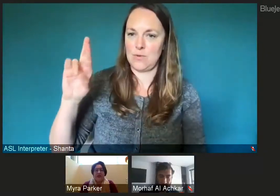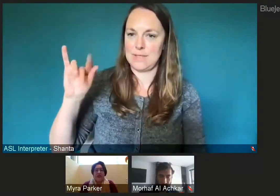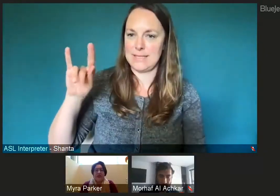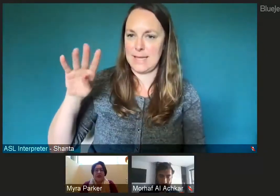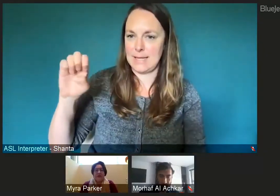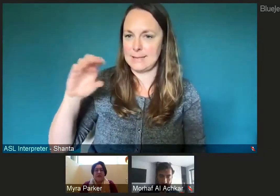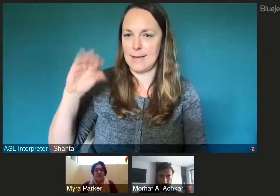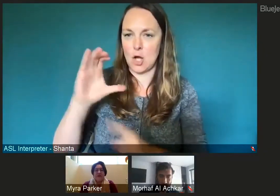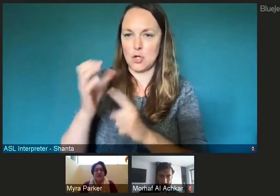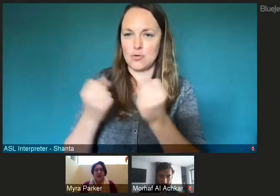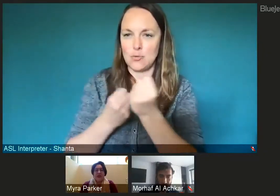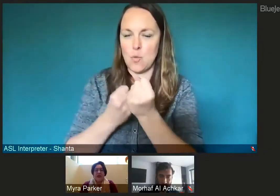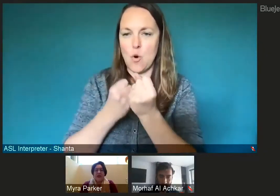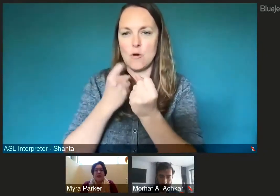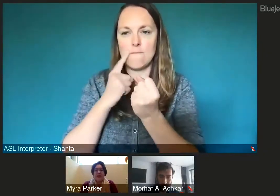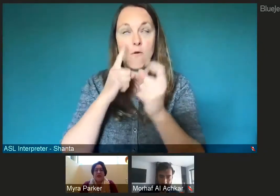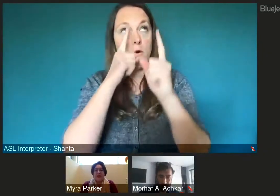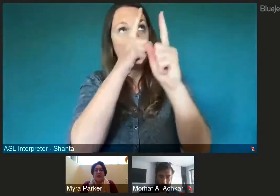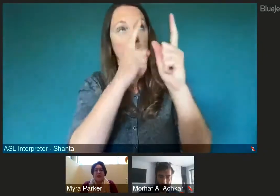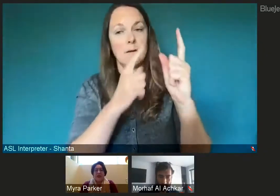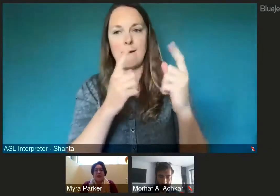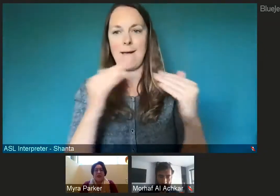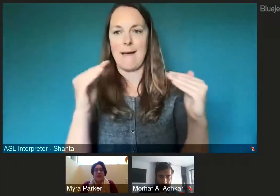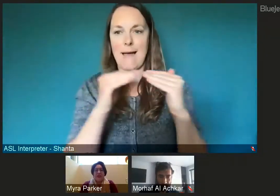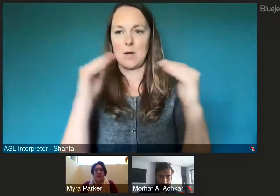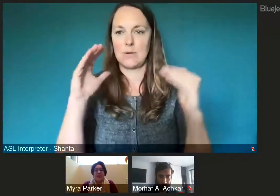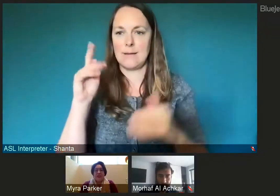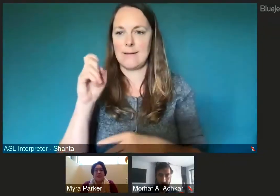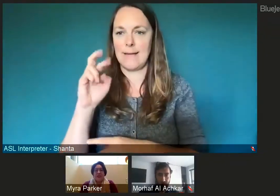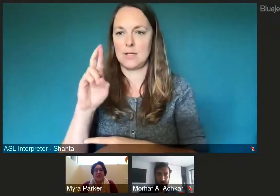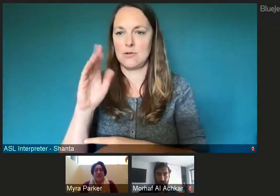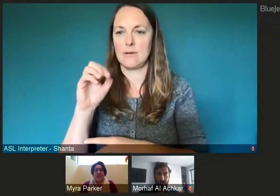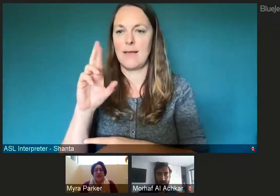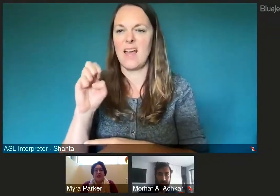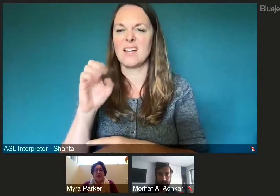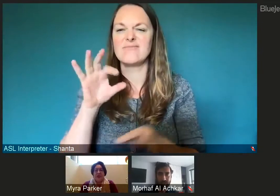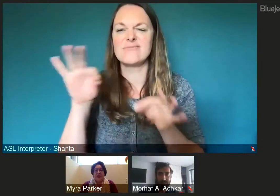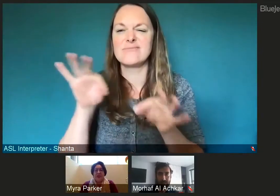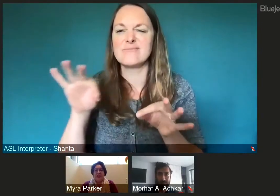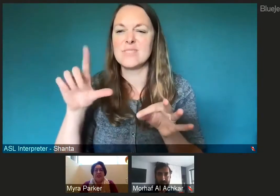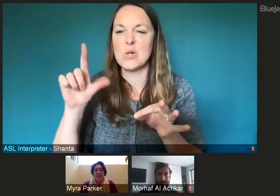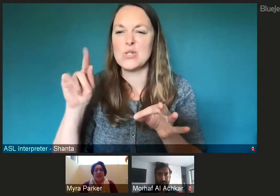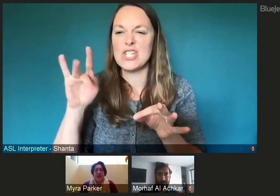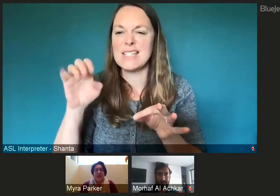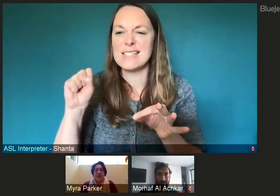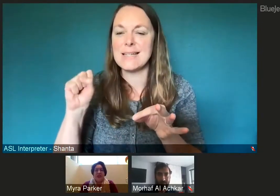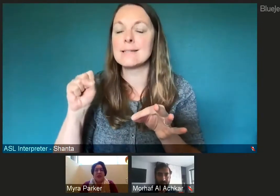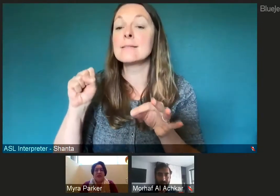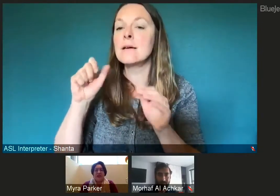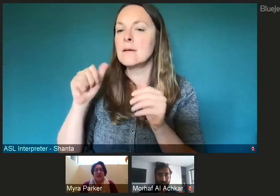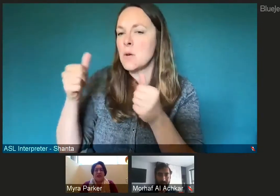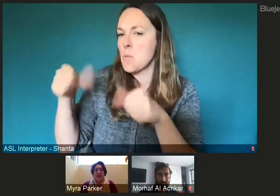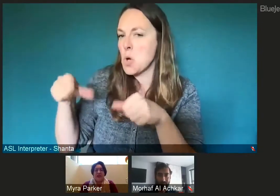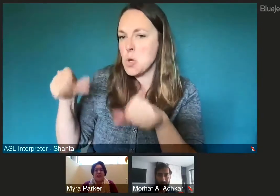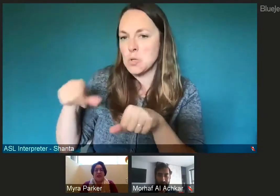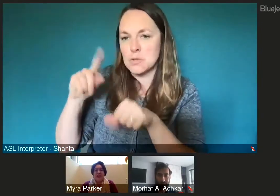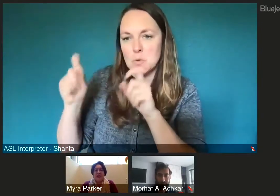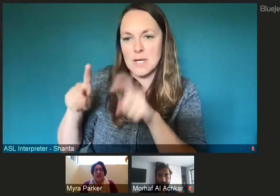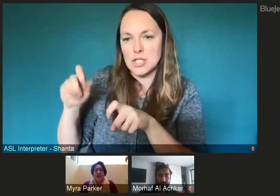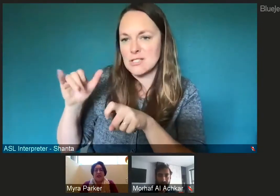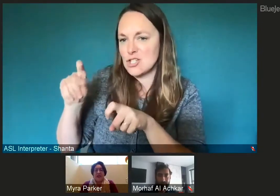equity in cancer care. So just some quick logistics. Please feel free to post questions in the chat during the panel